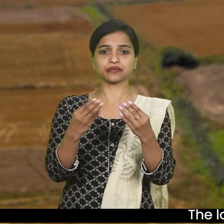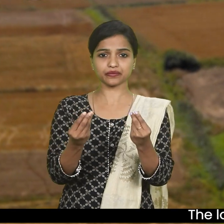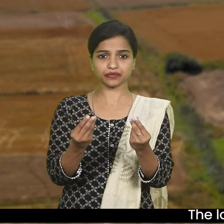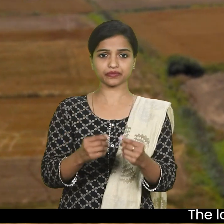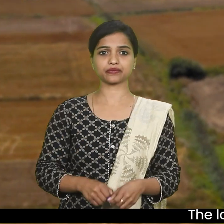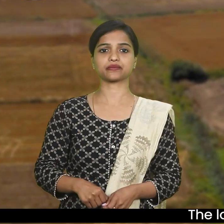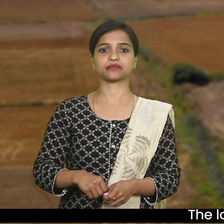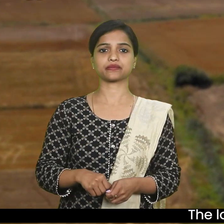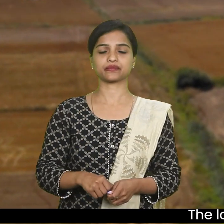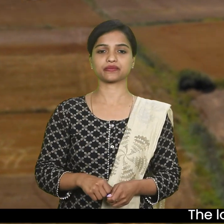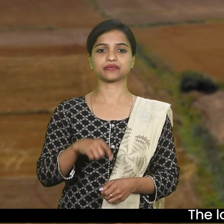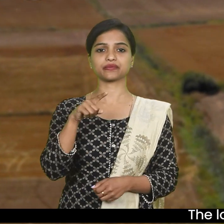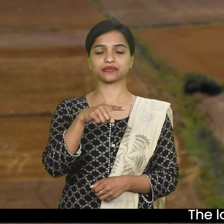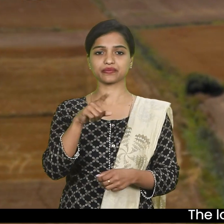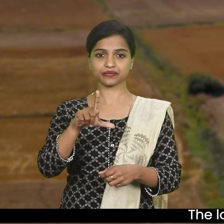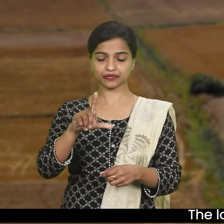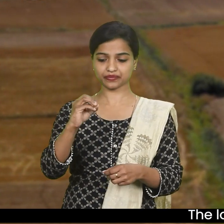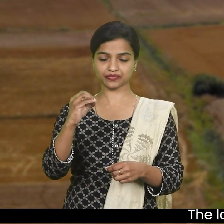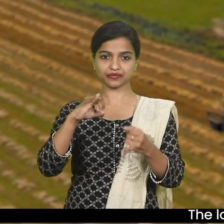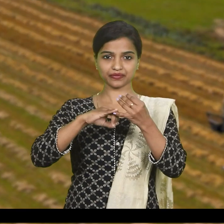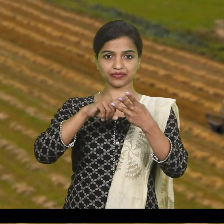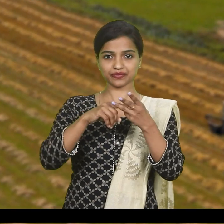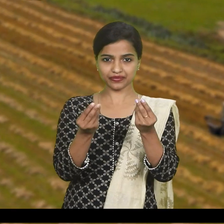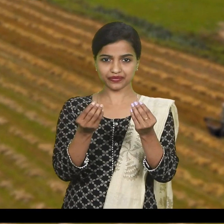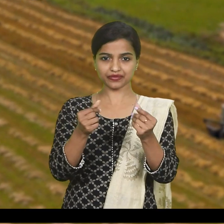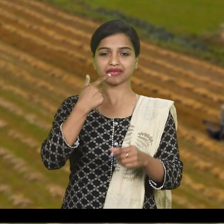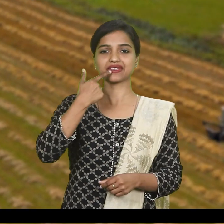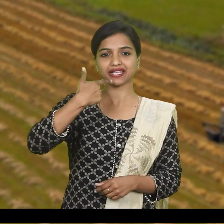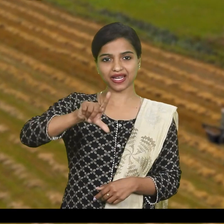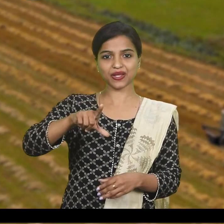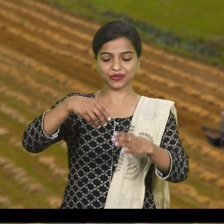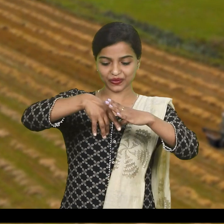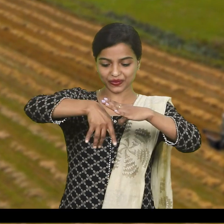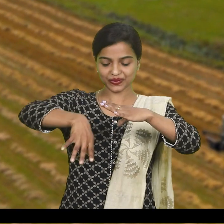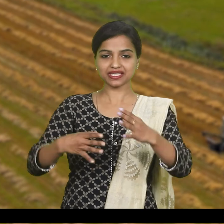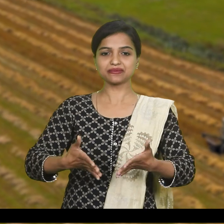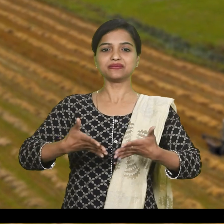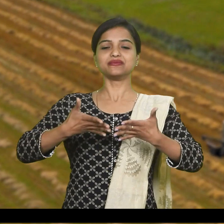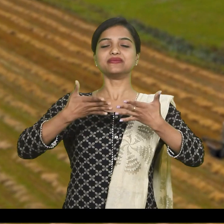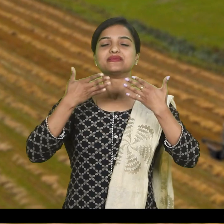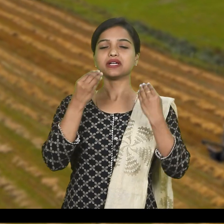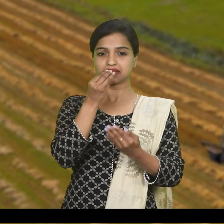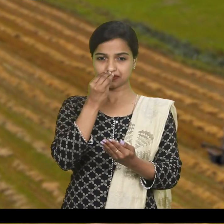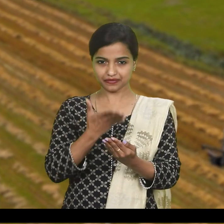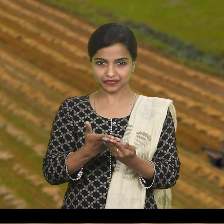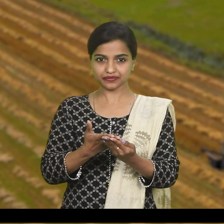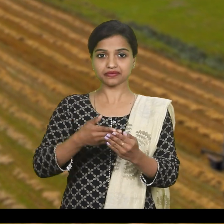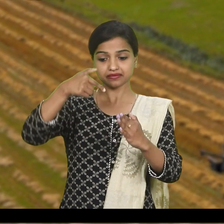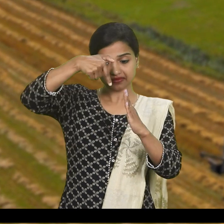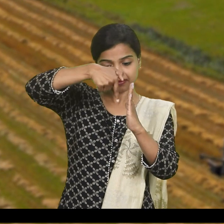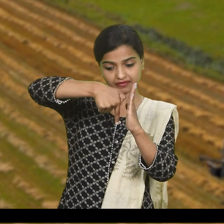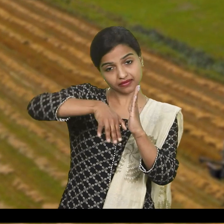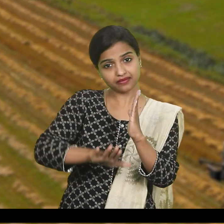The loose soil allows the roots to breathe easily even when they go deep into